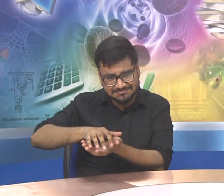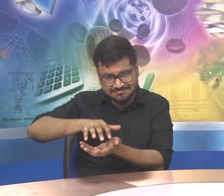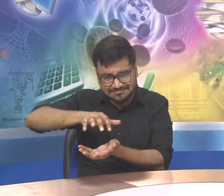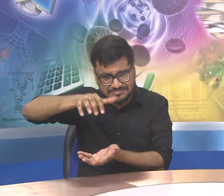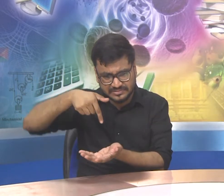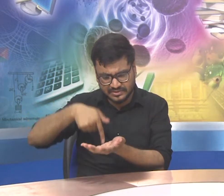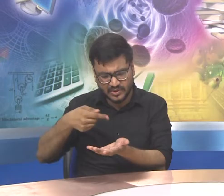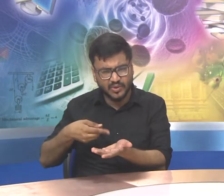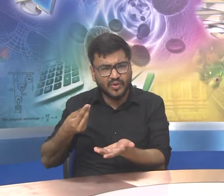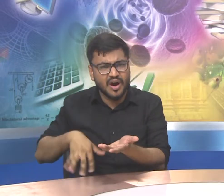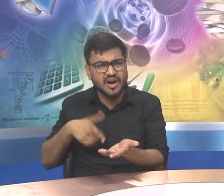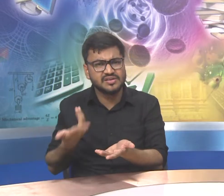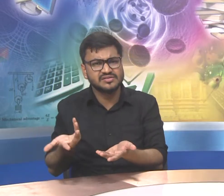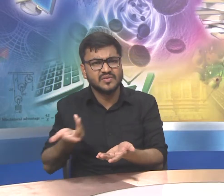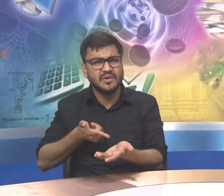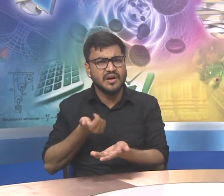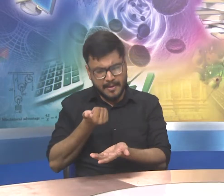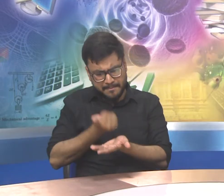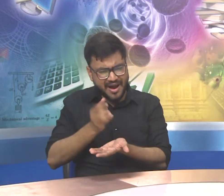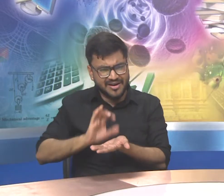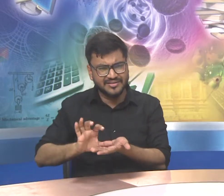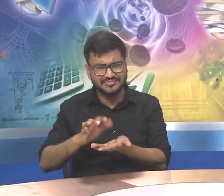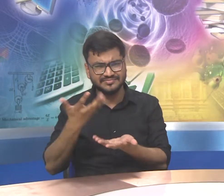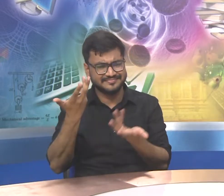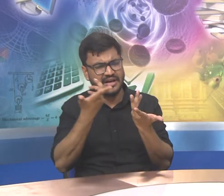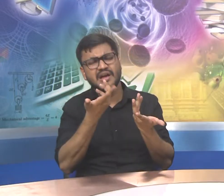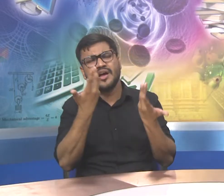If a person has limited income